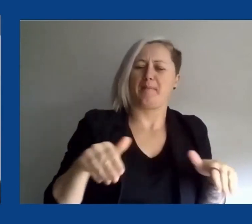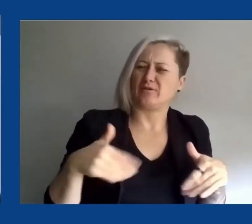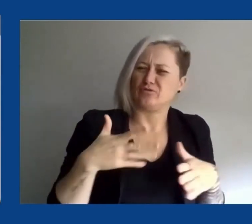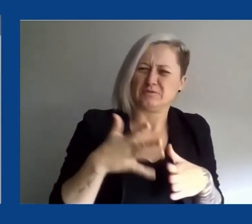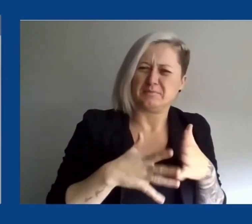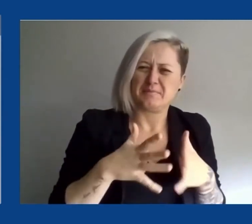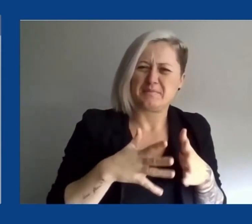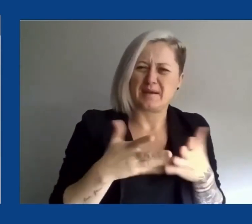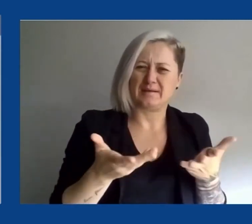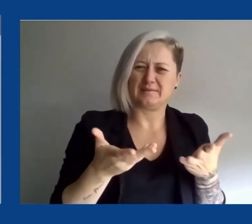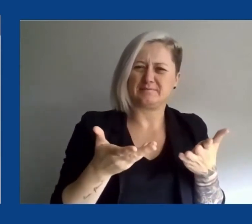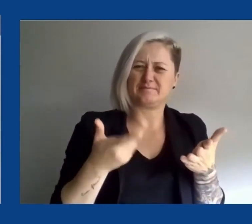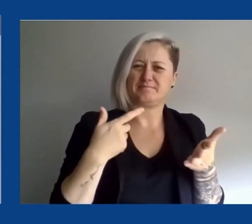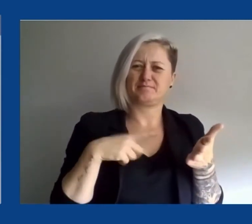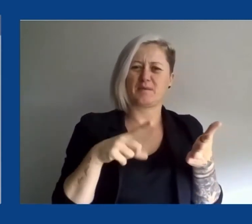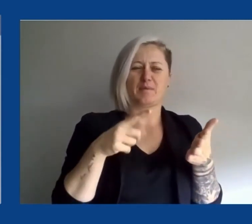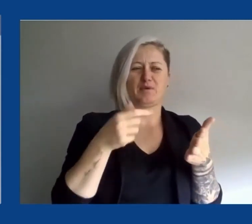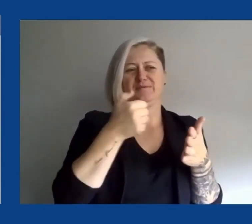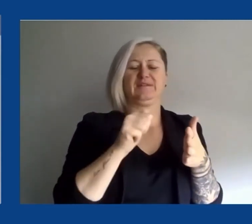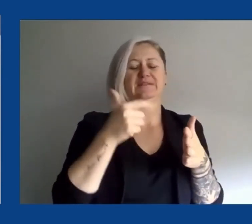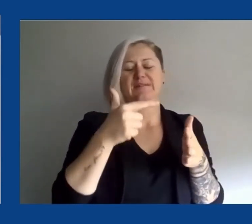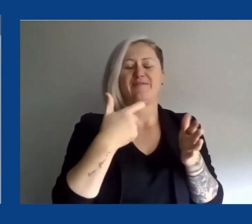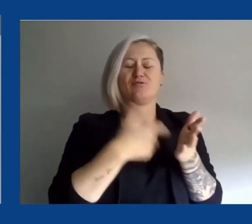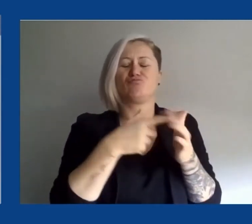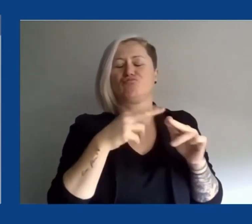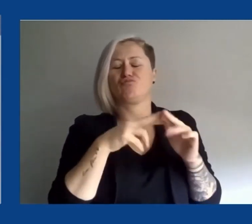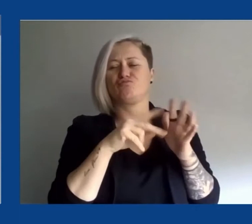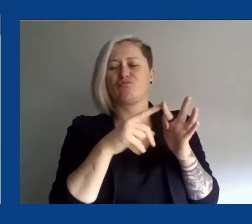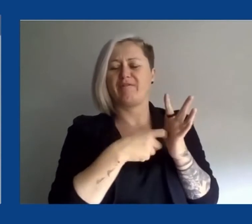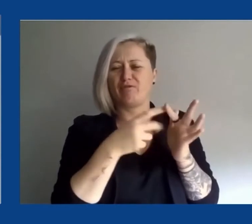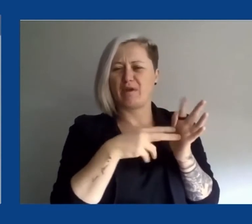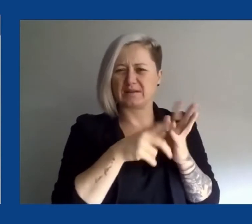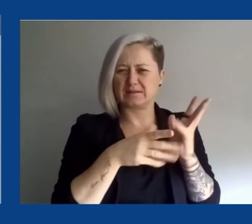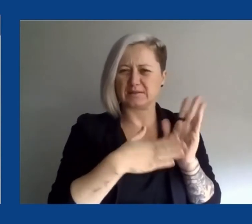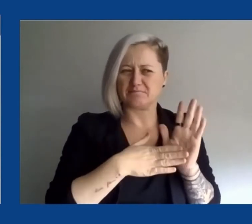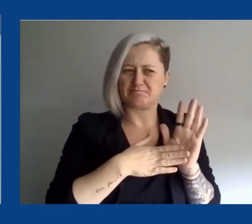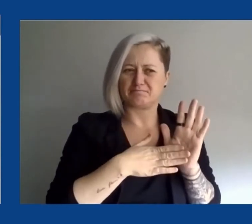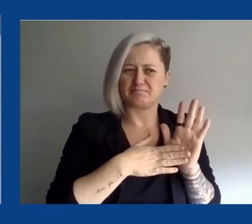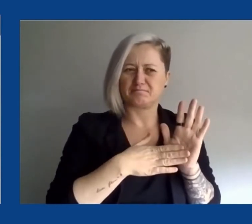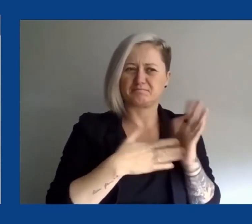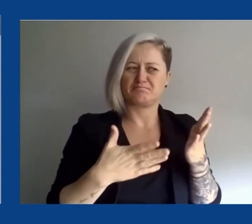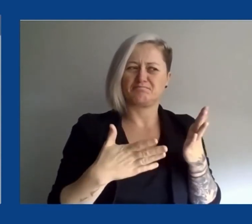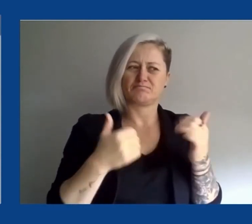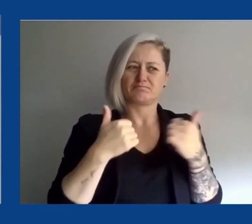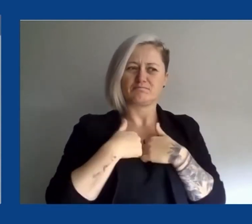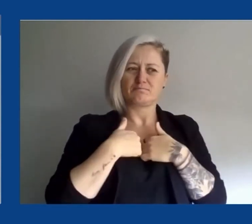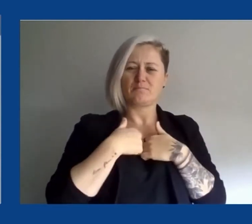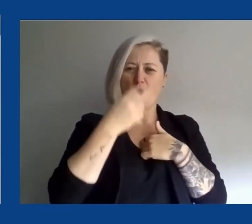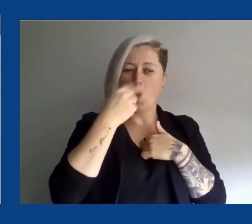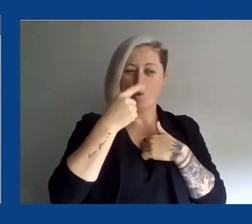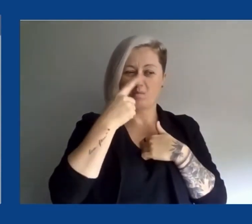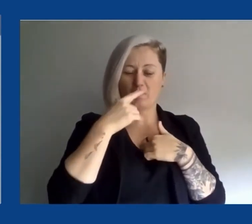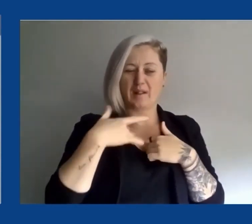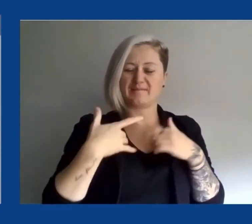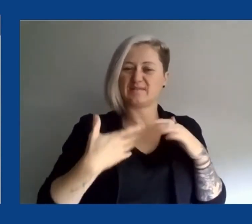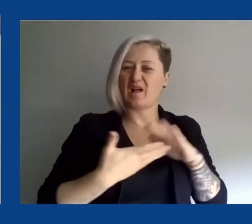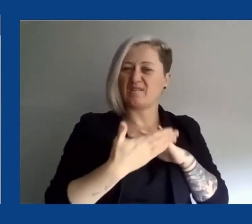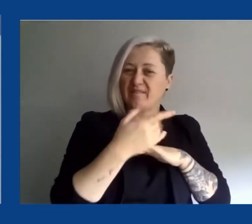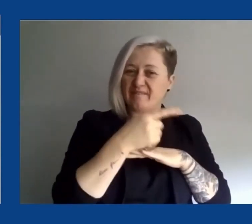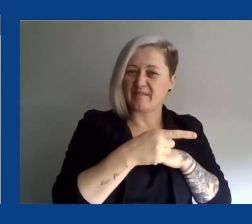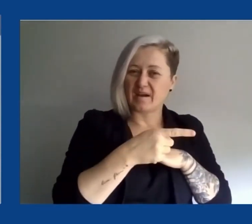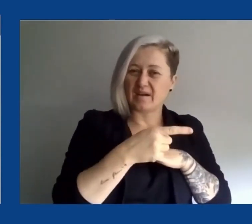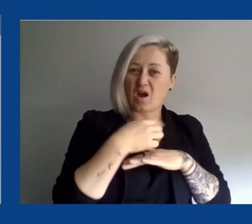because of 67 referendum. And my old people had lived under that. I didn't realise